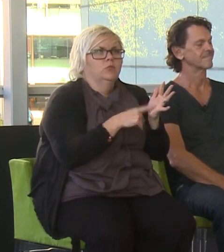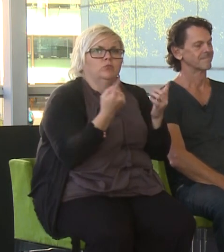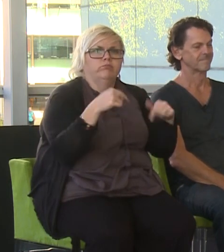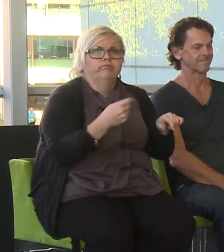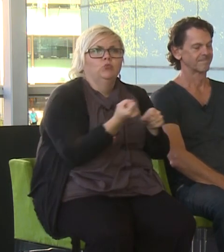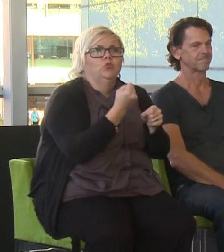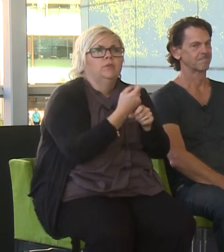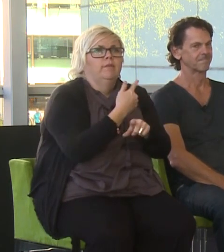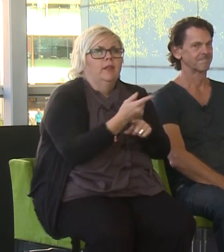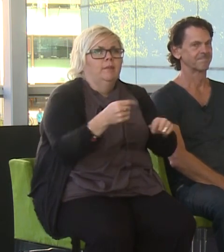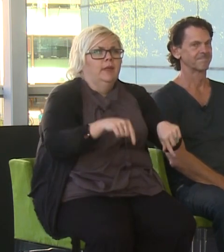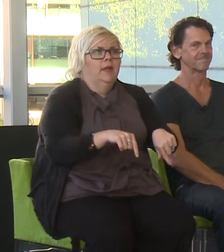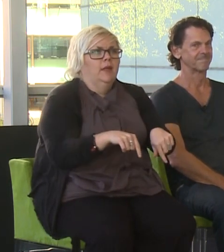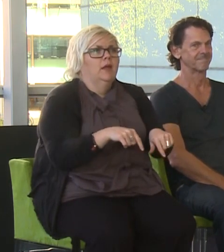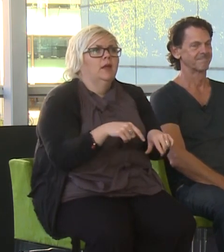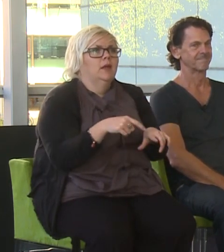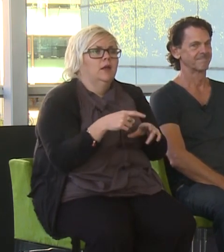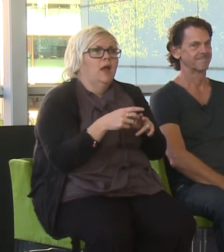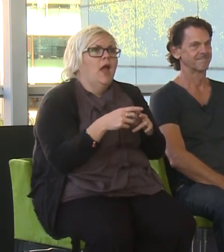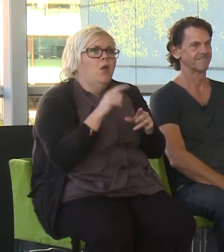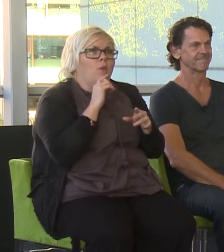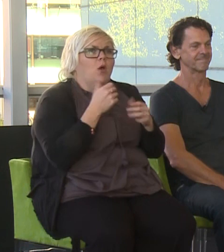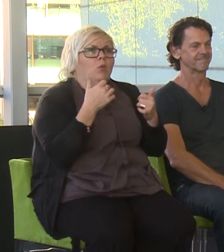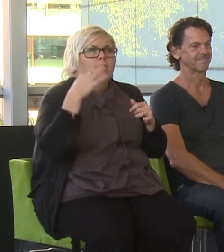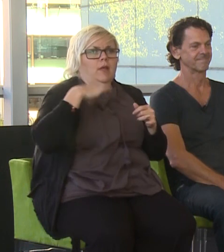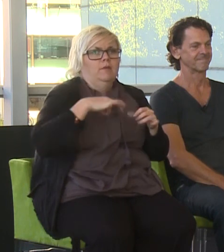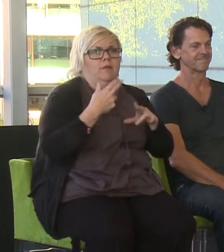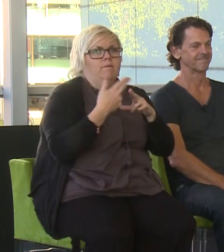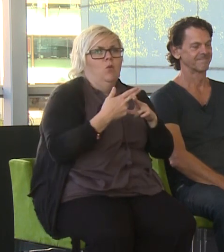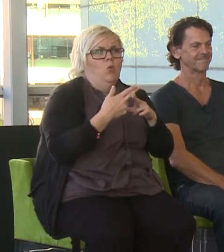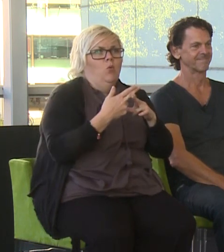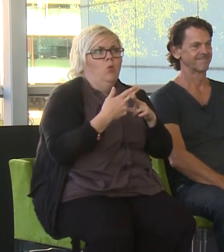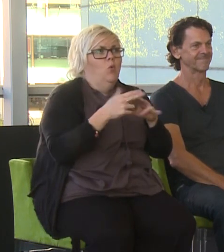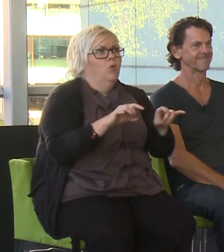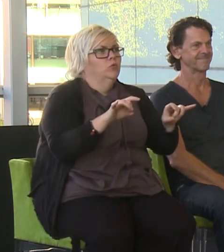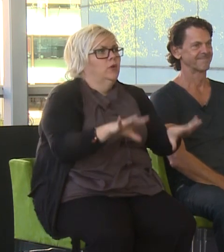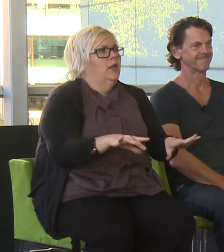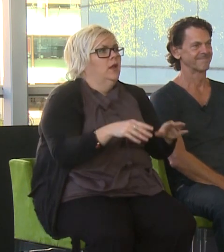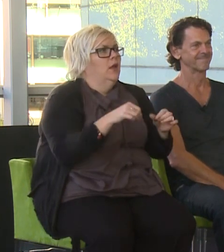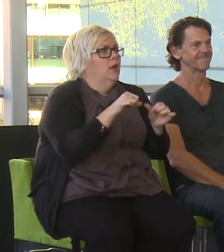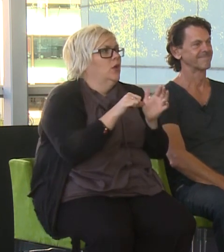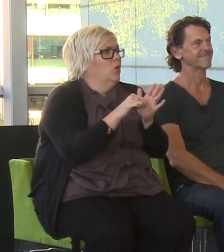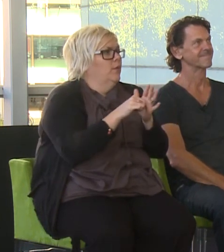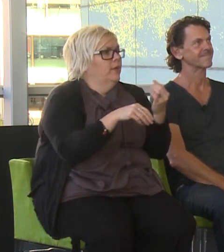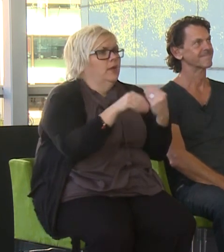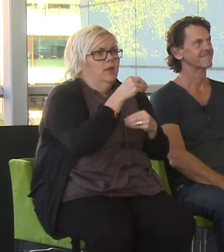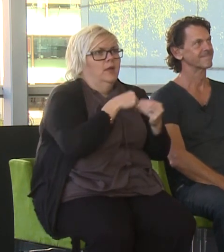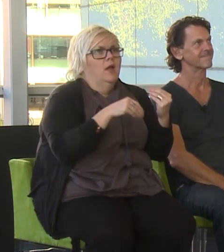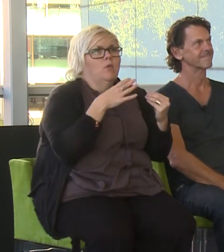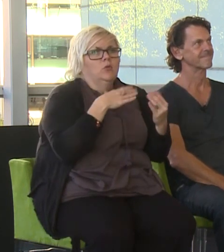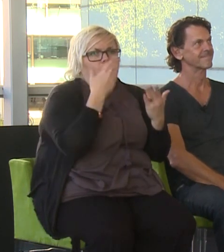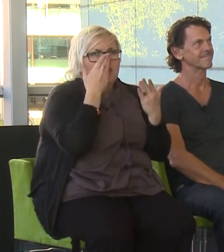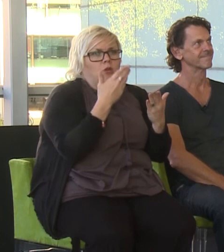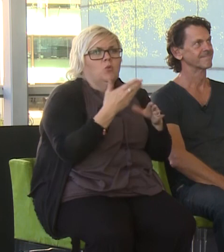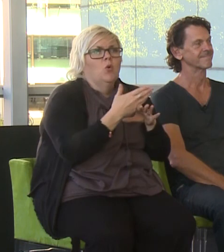films here, generating substantial flow-on effects for the broader economy. I would also like to acknowledge the work of